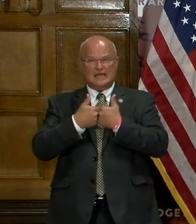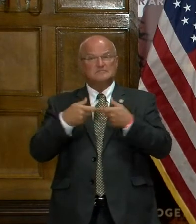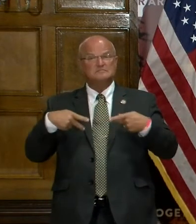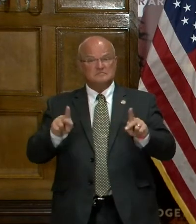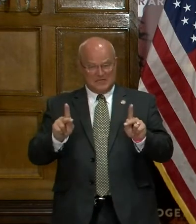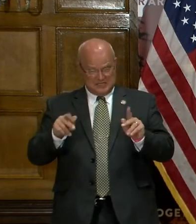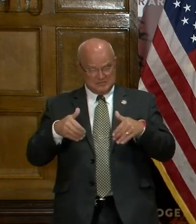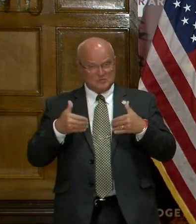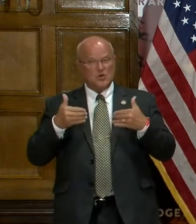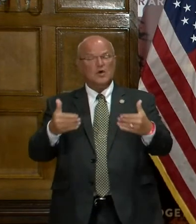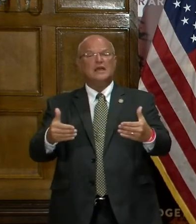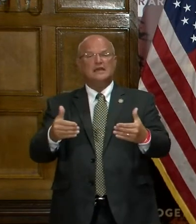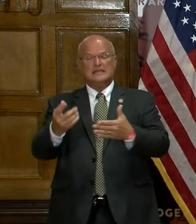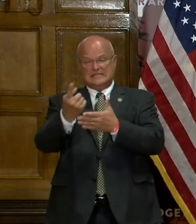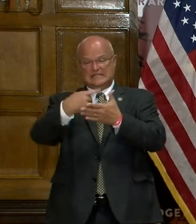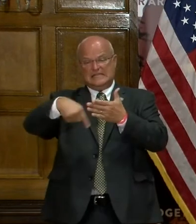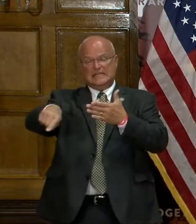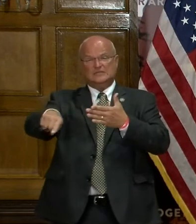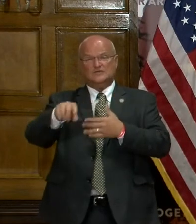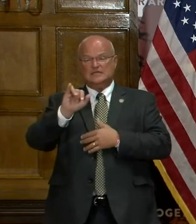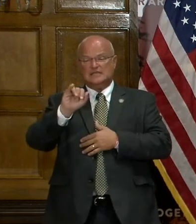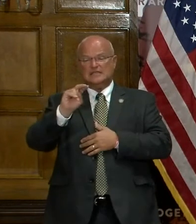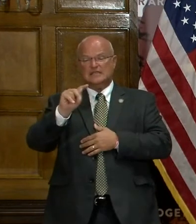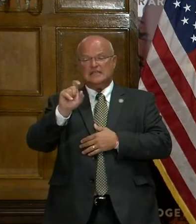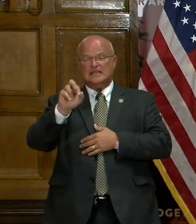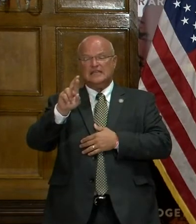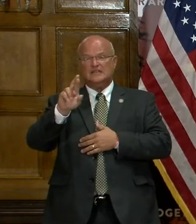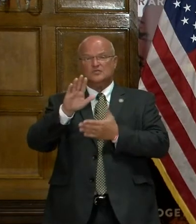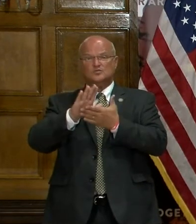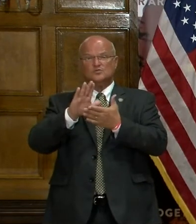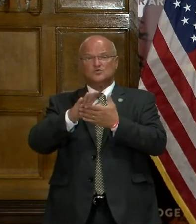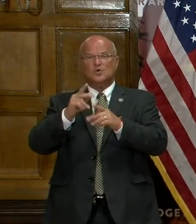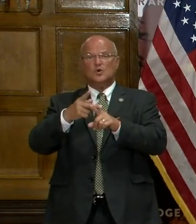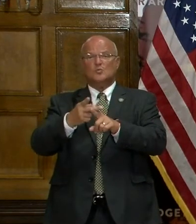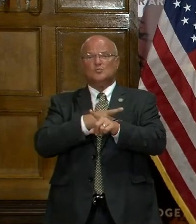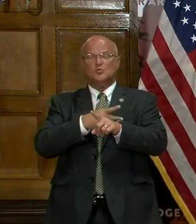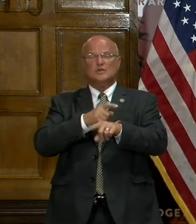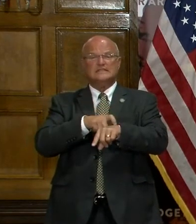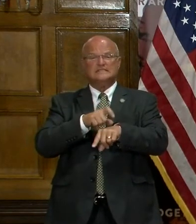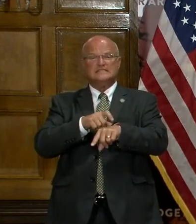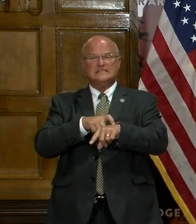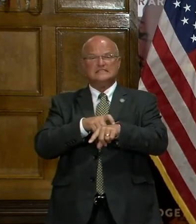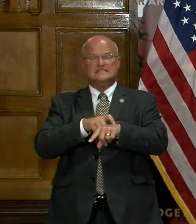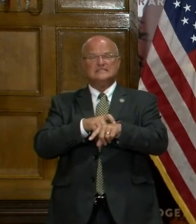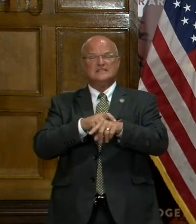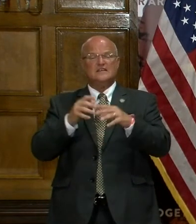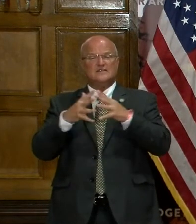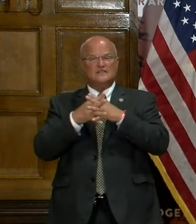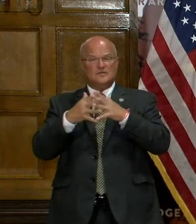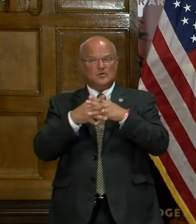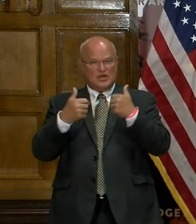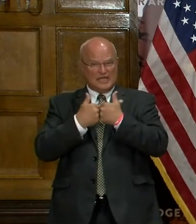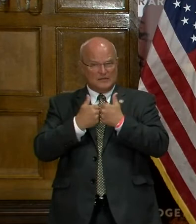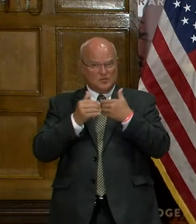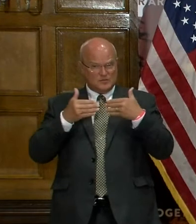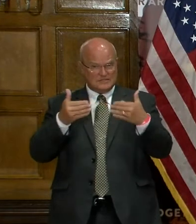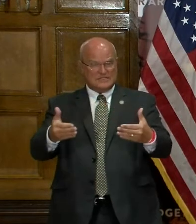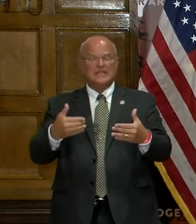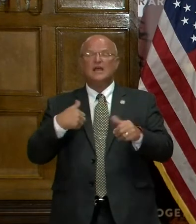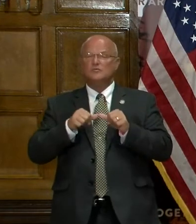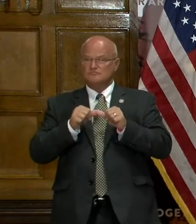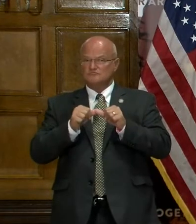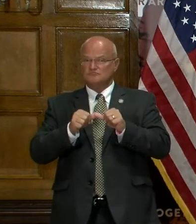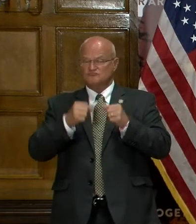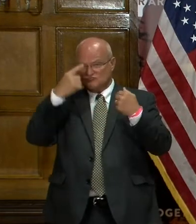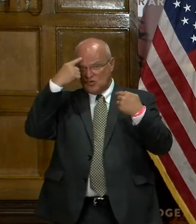to proceed. Next week, inter-school preseason scrimmage games, and they will proceed. And we will